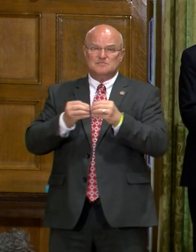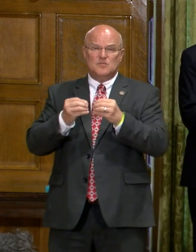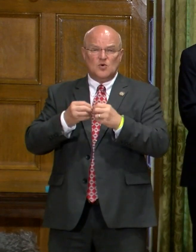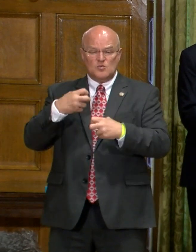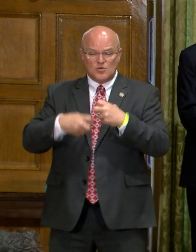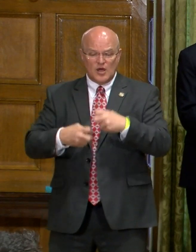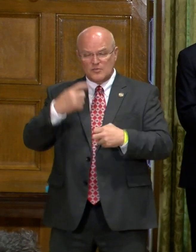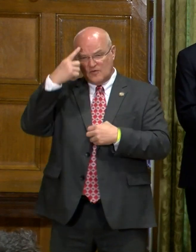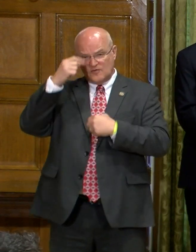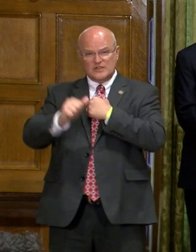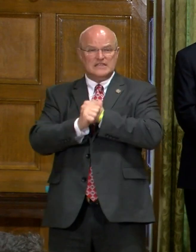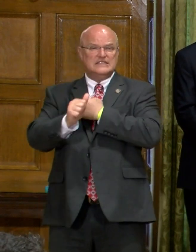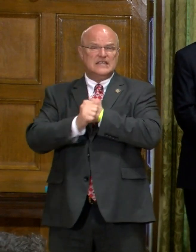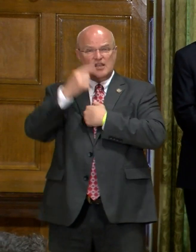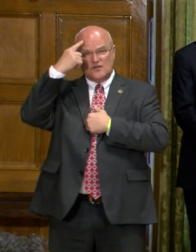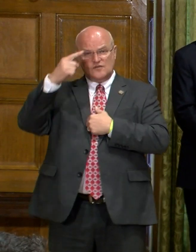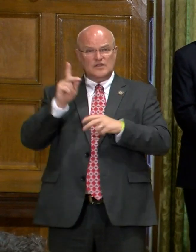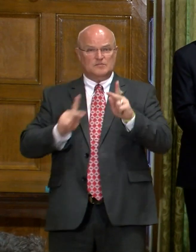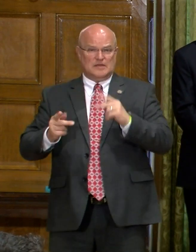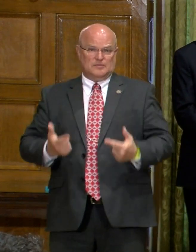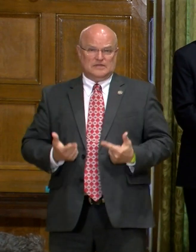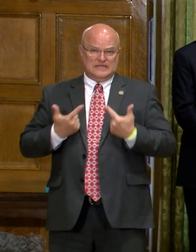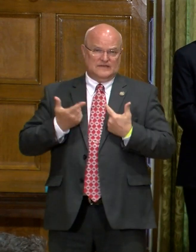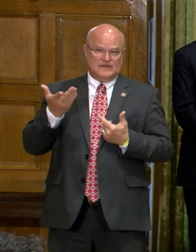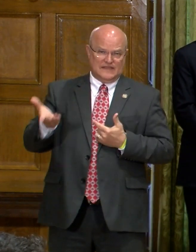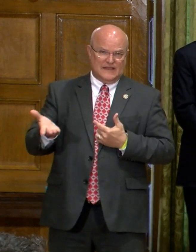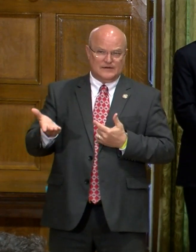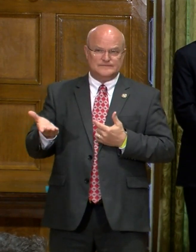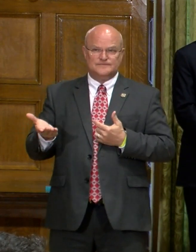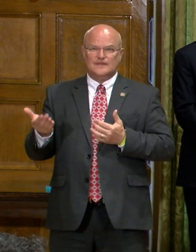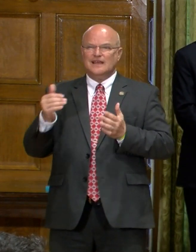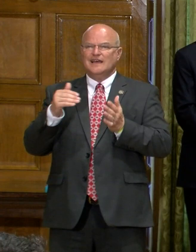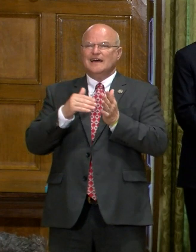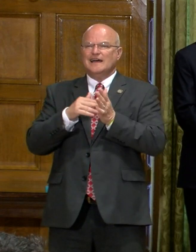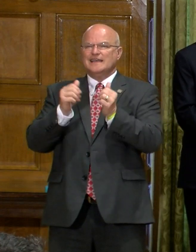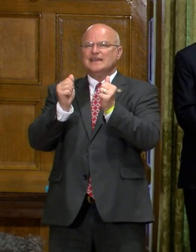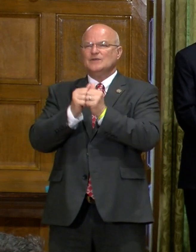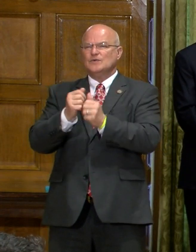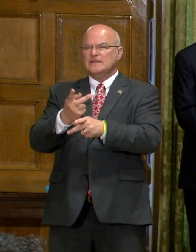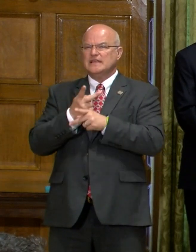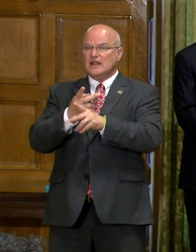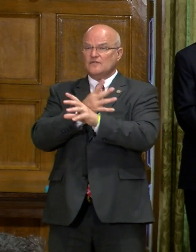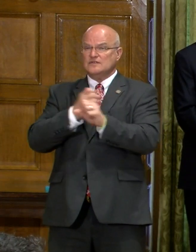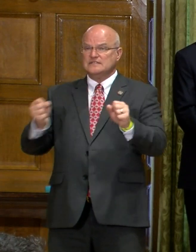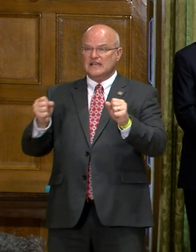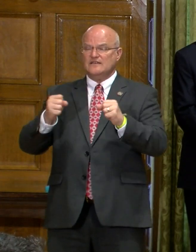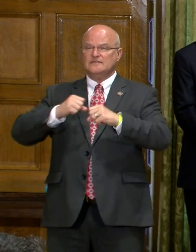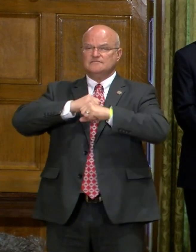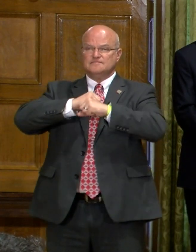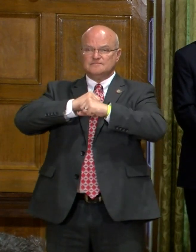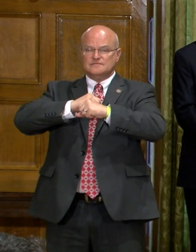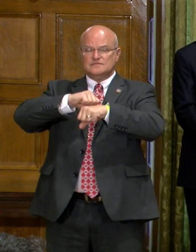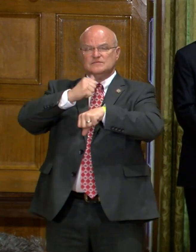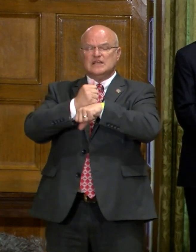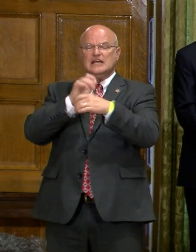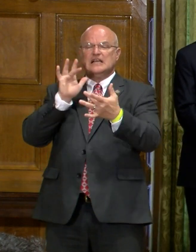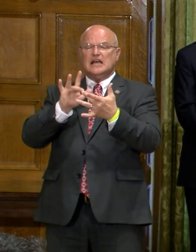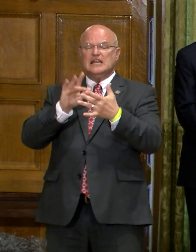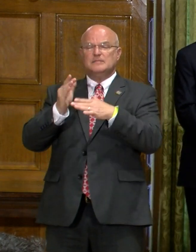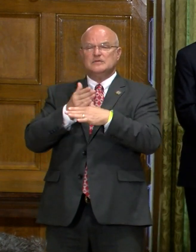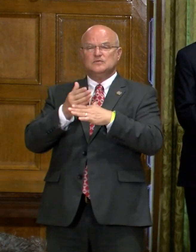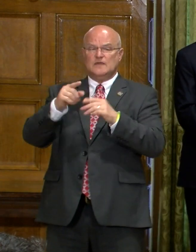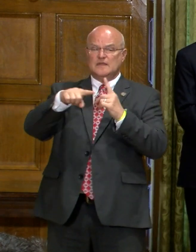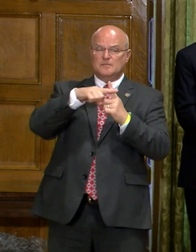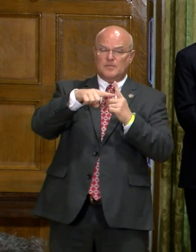and dangers for the residents. Again, with careful safeguards to prevent contact between